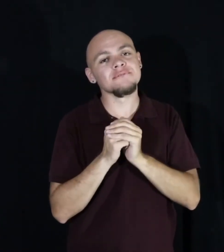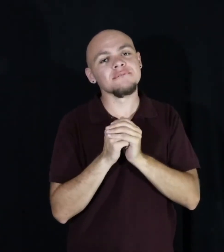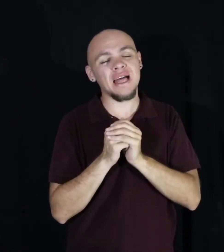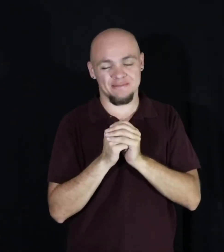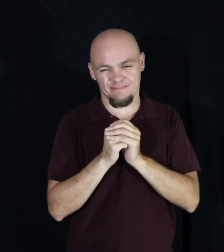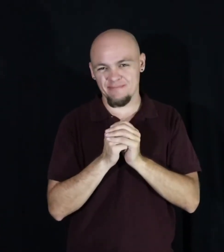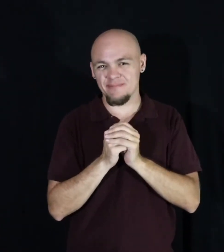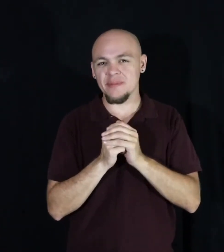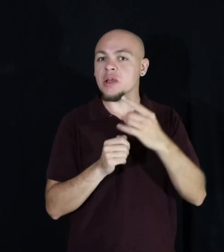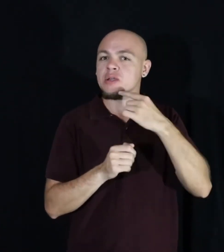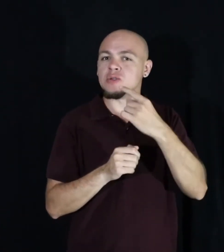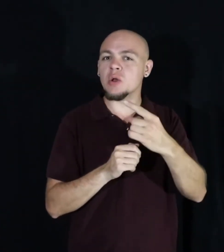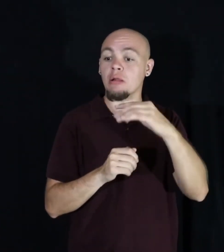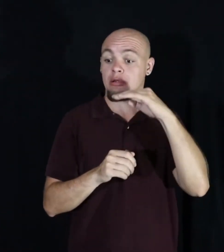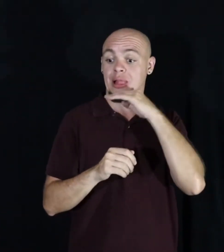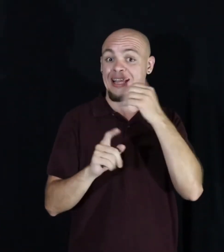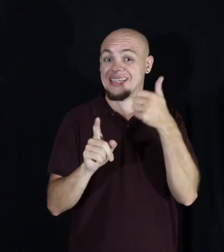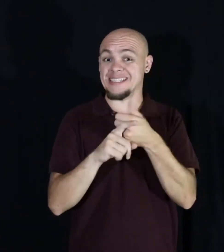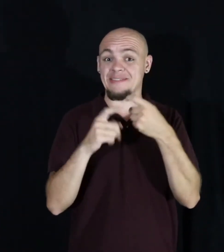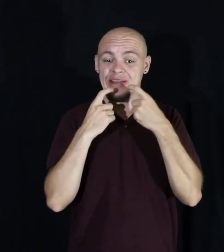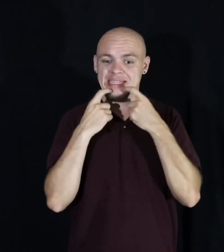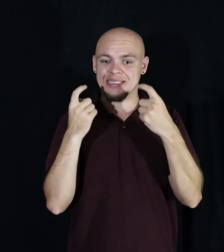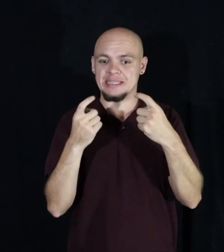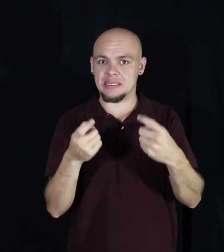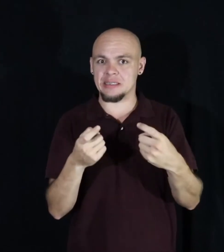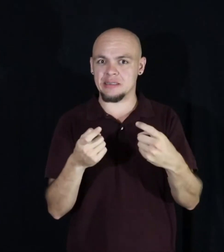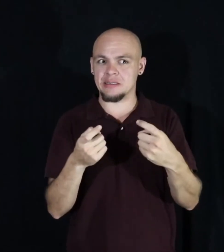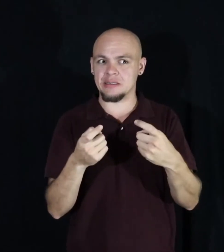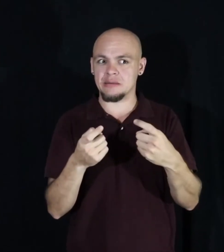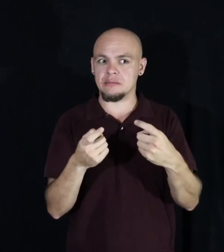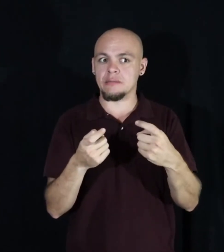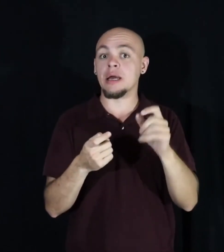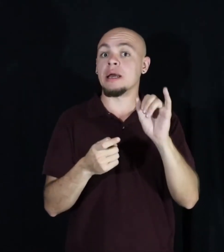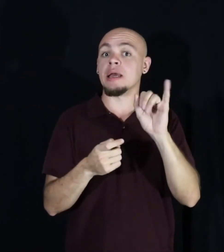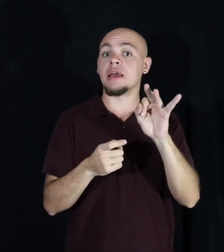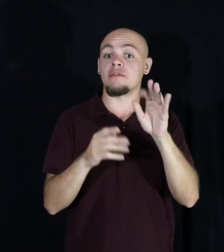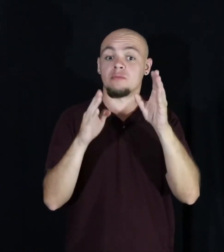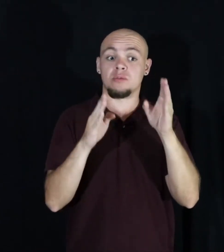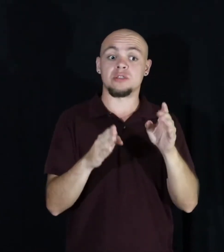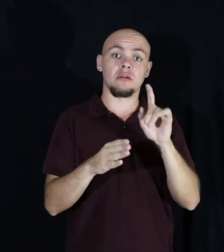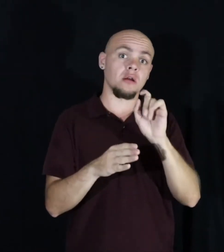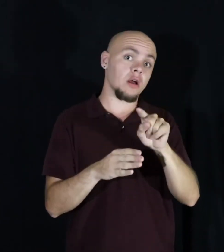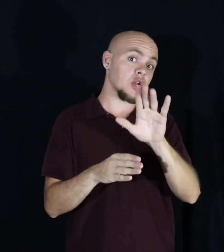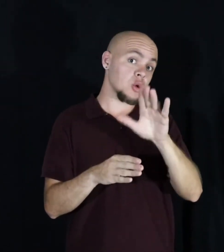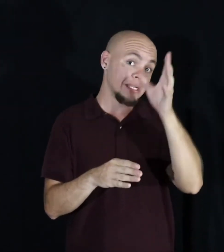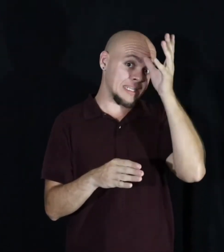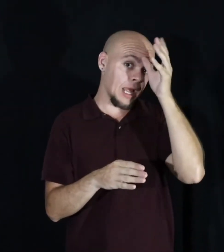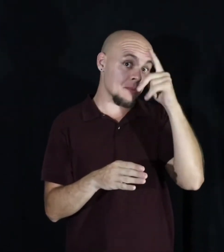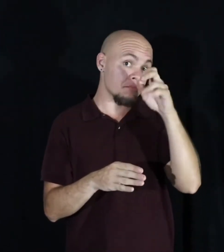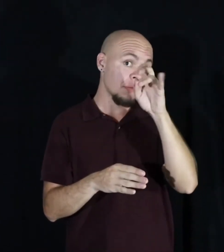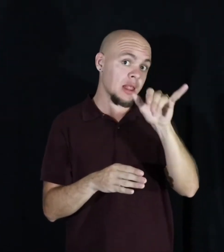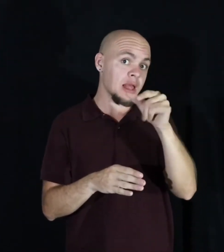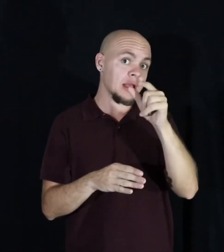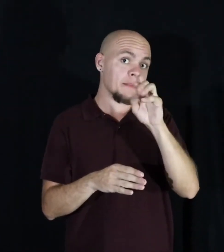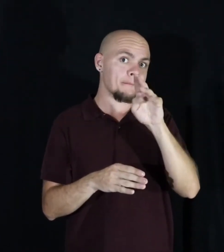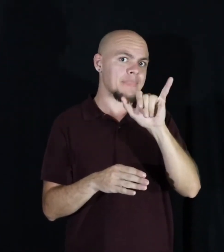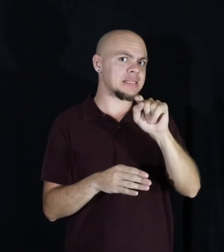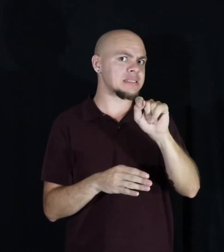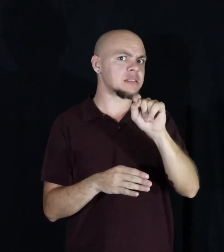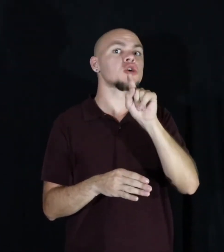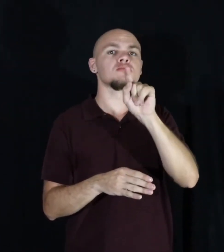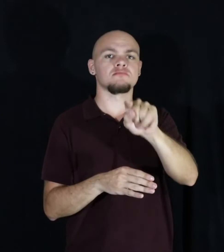You are told that lying is a sin. Yet, if anyone asks you if your dad is a polygamist, you have to lie.